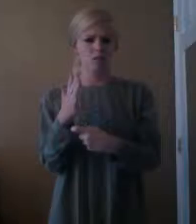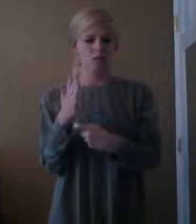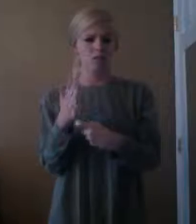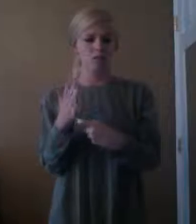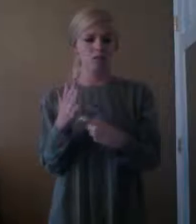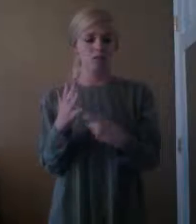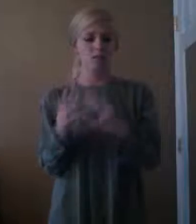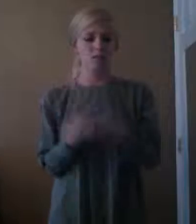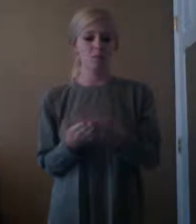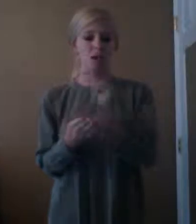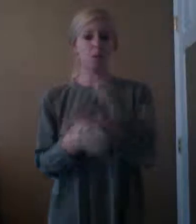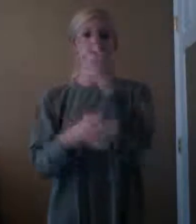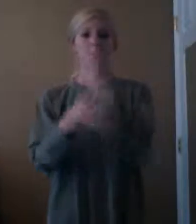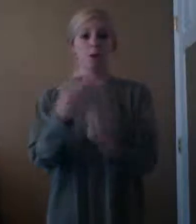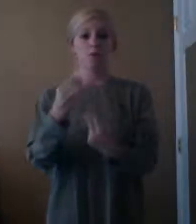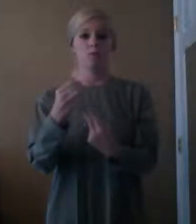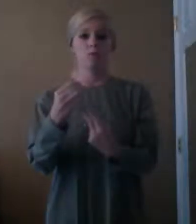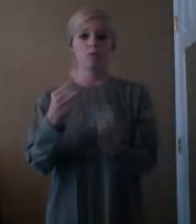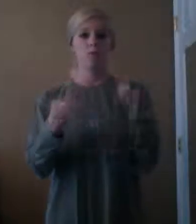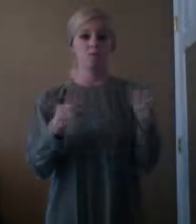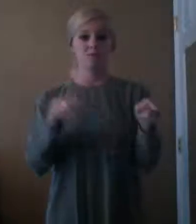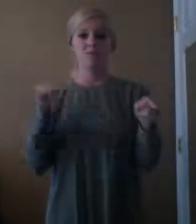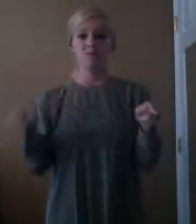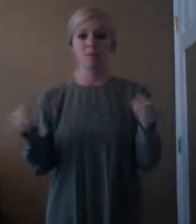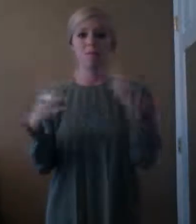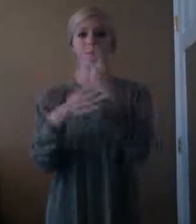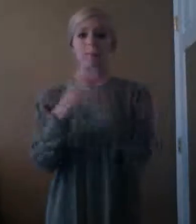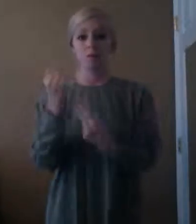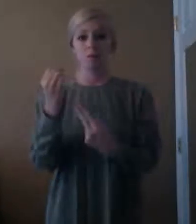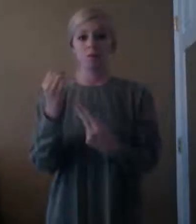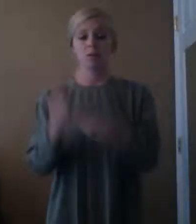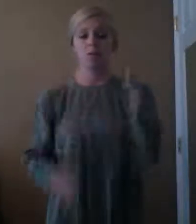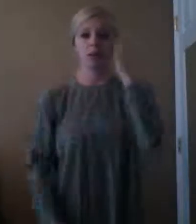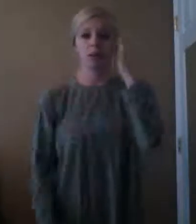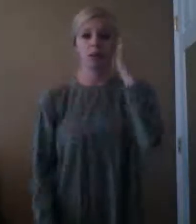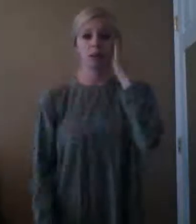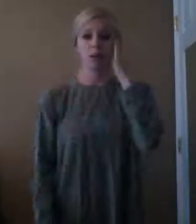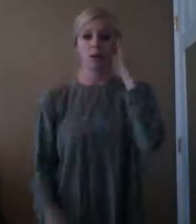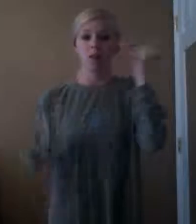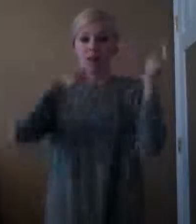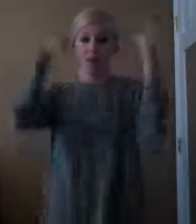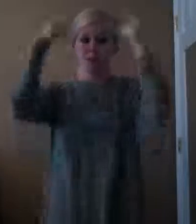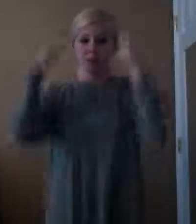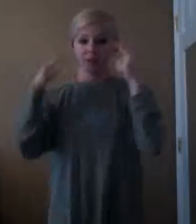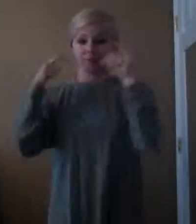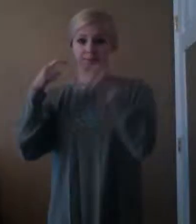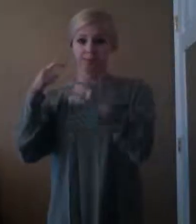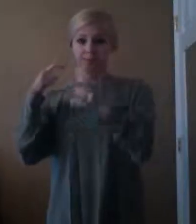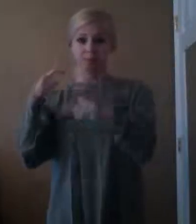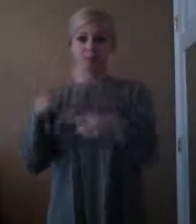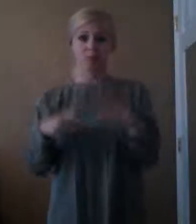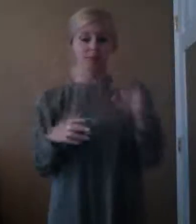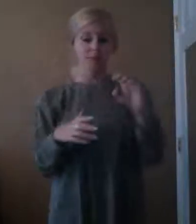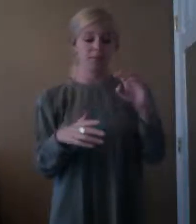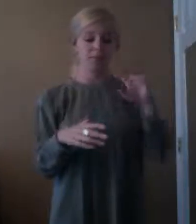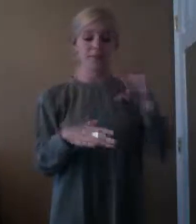helmet cost $8. The skateboard costs 9 times as much. How much for